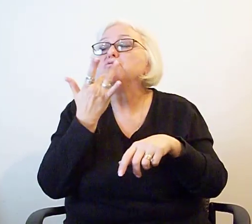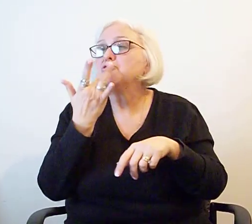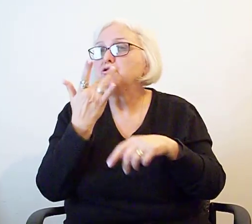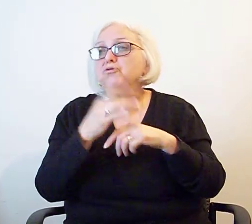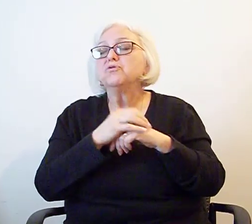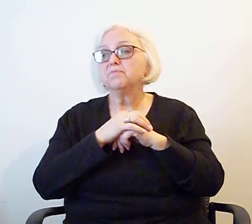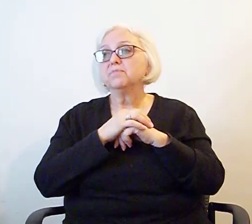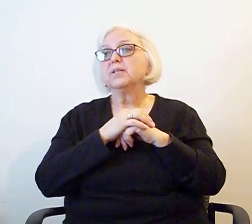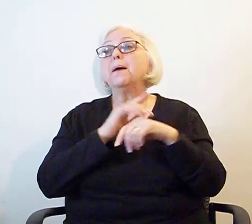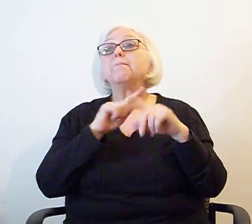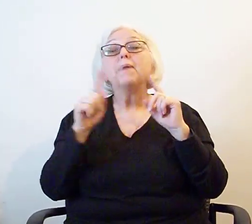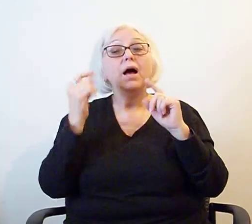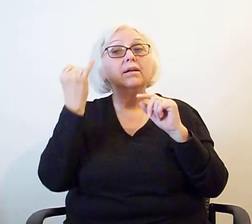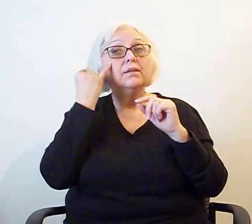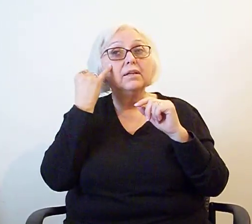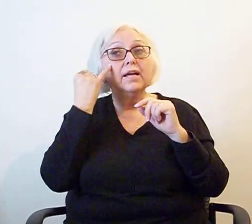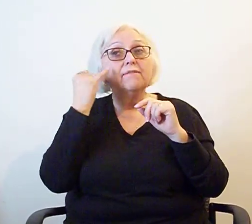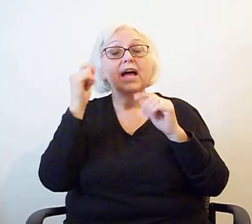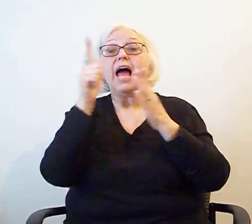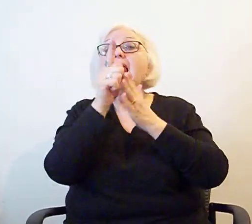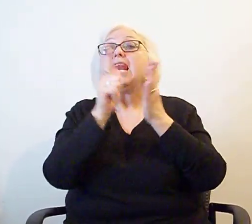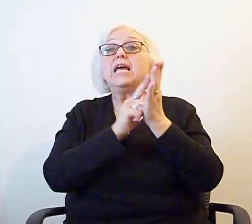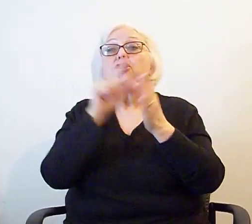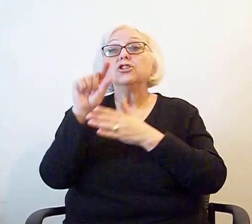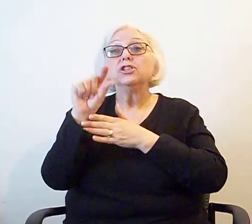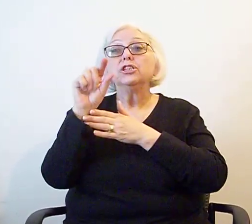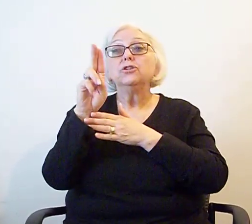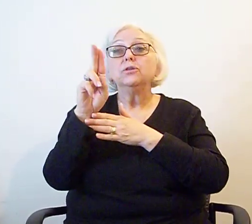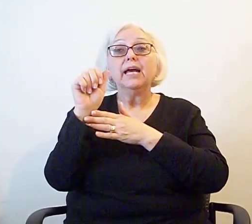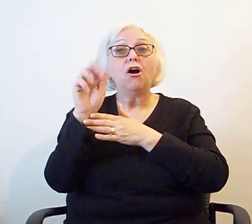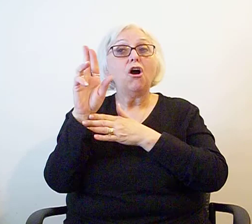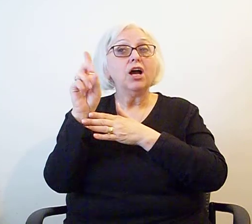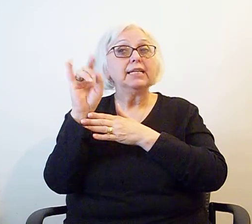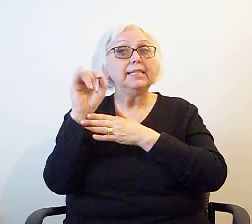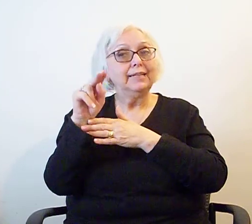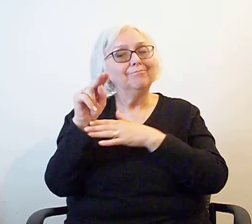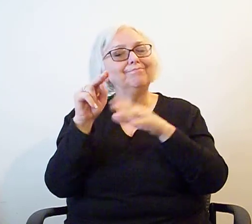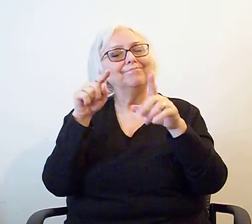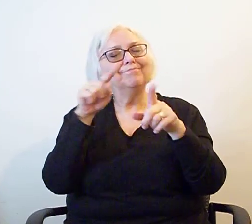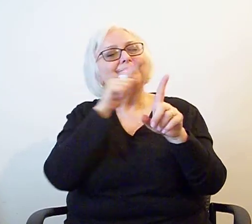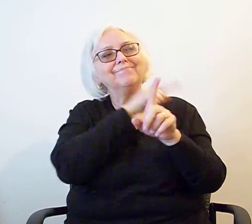but if you have a legal guardian, they have to make that decision.